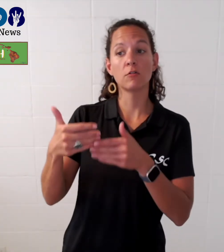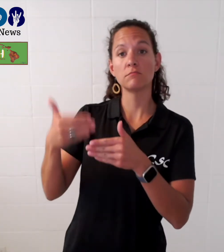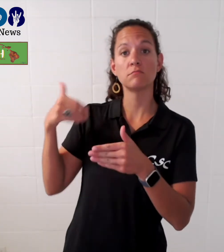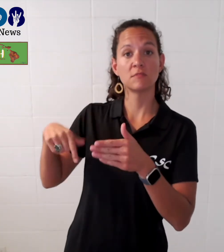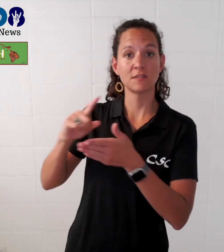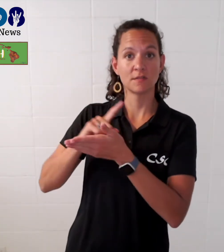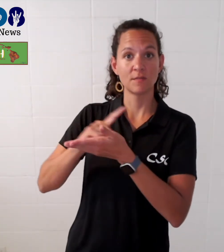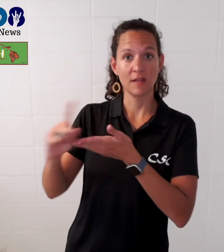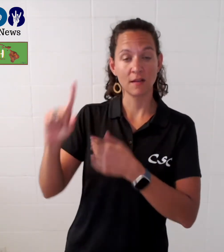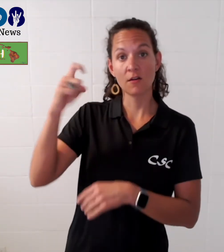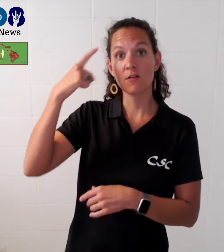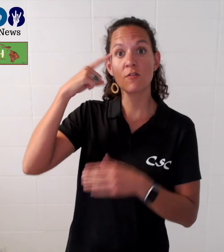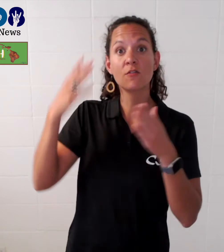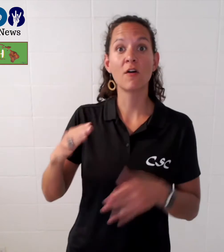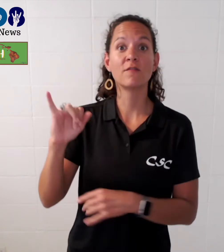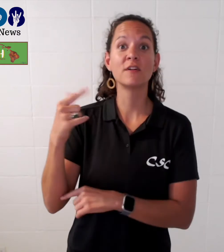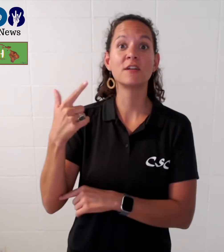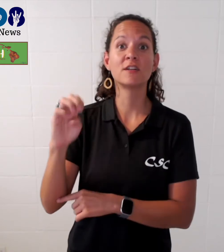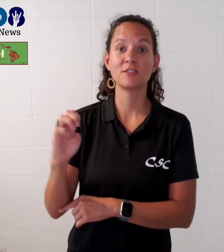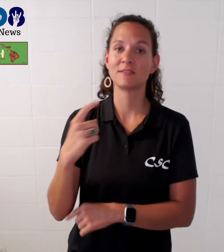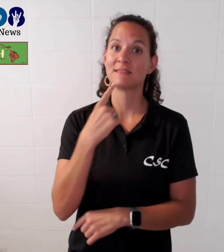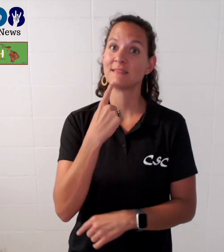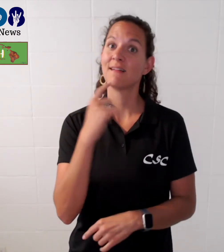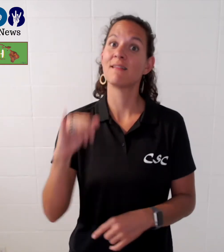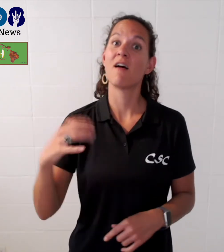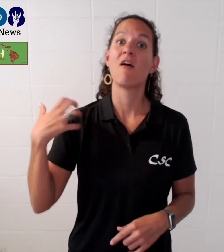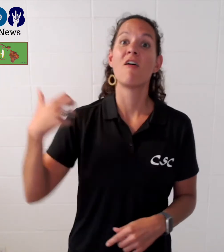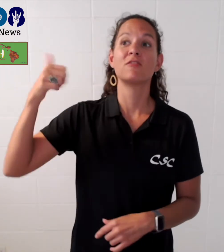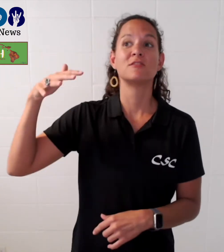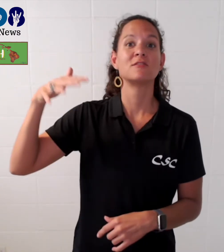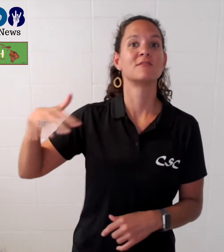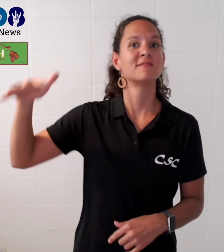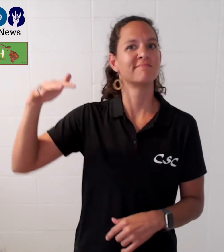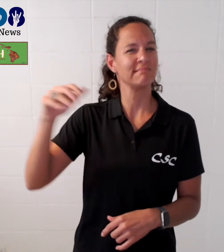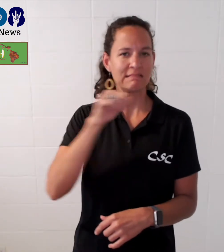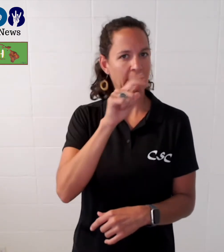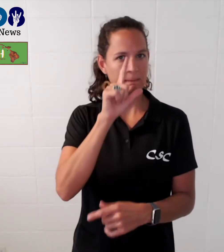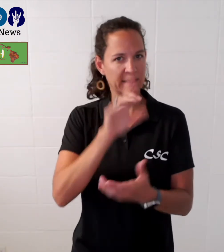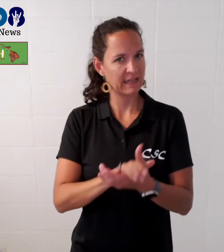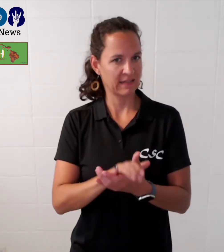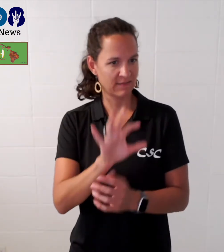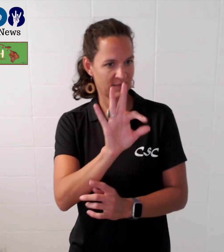Early this week, Governor Ige said officials don't believe the daily average